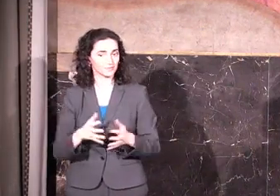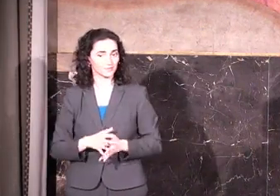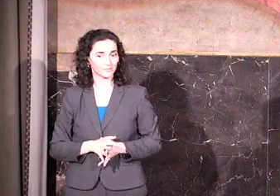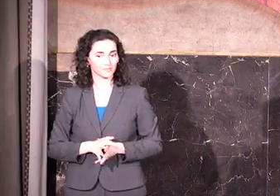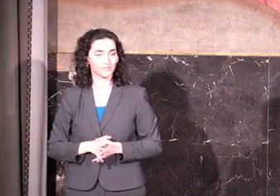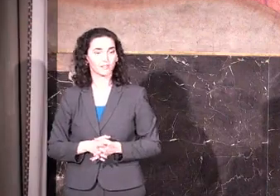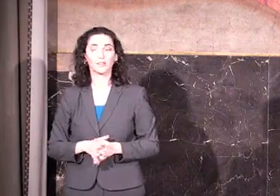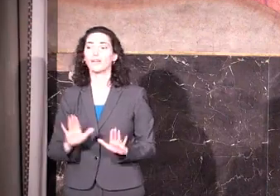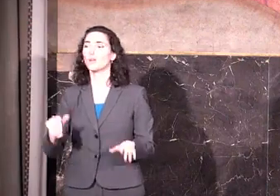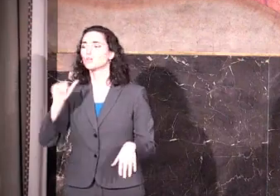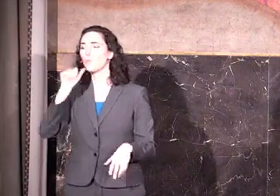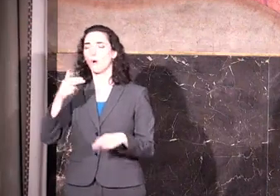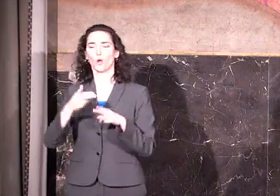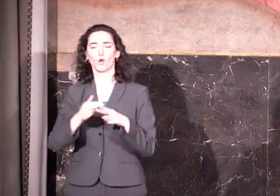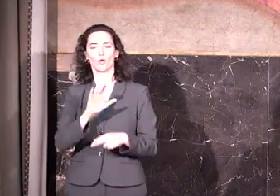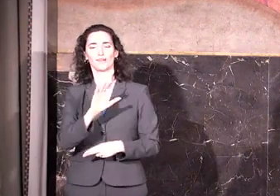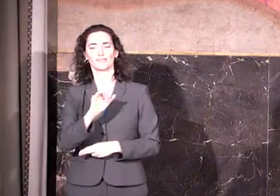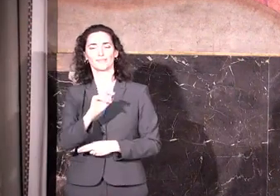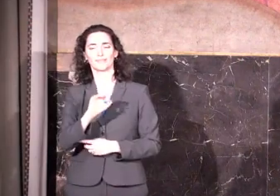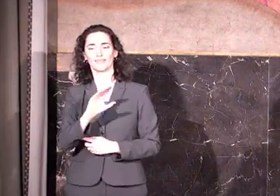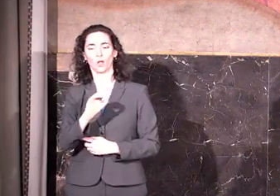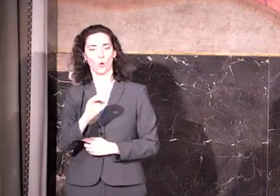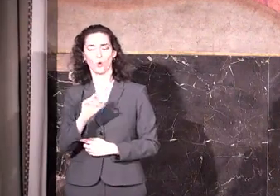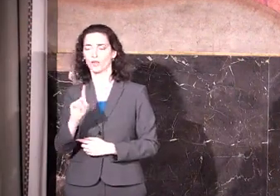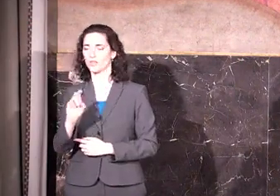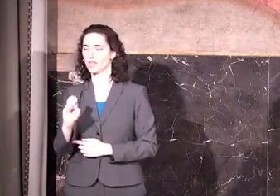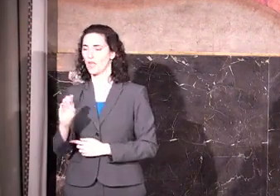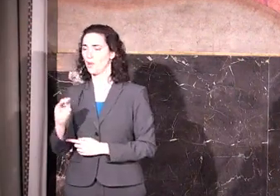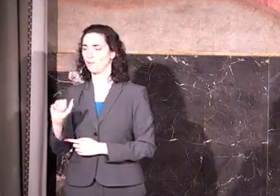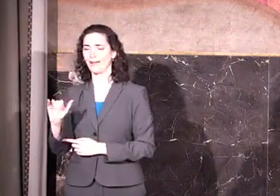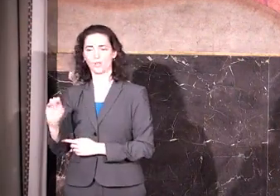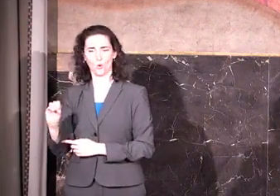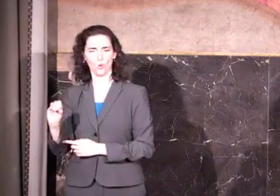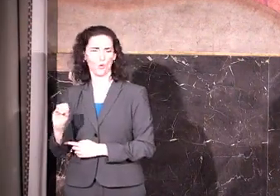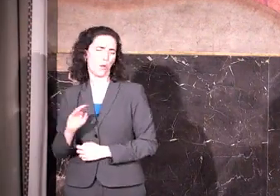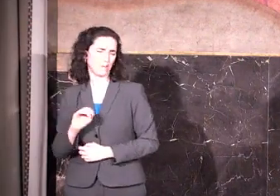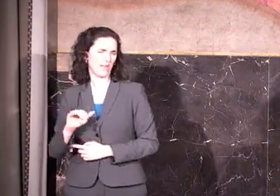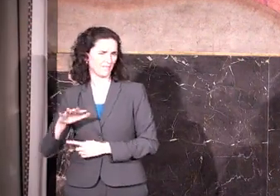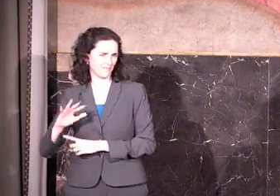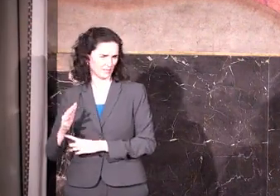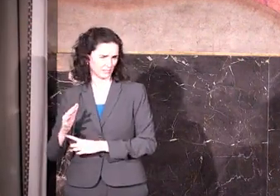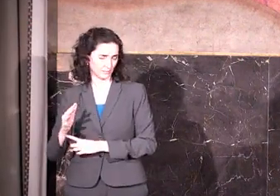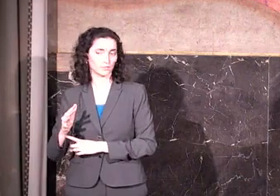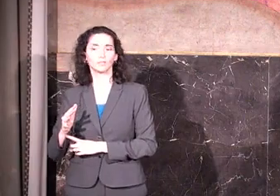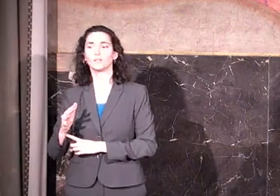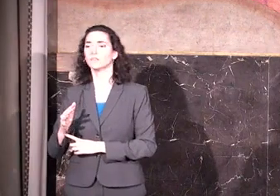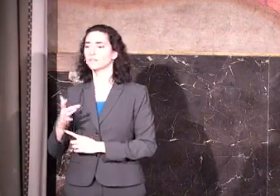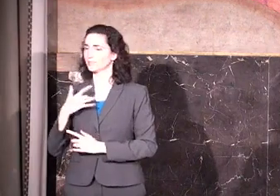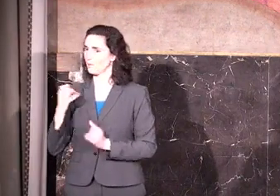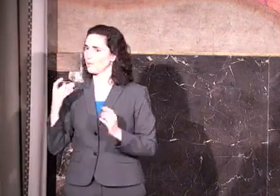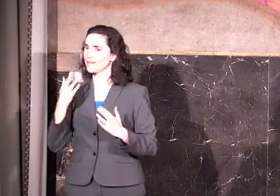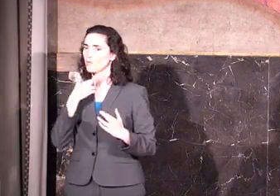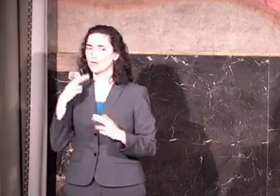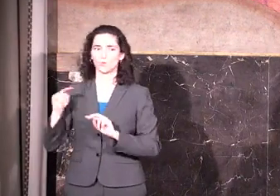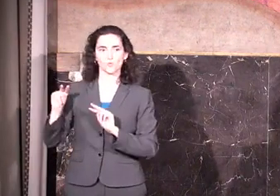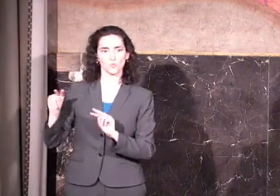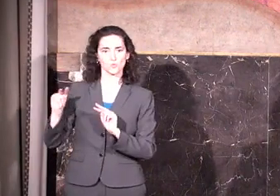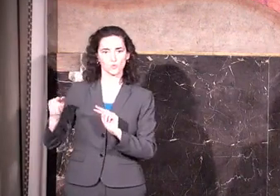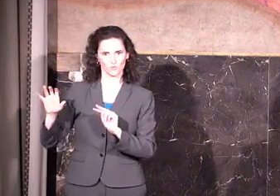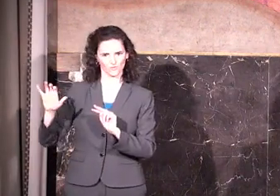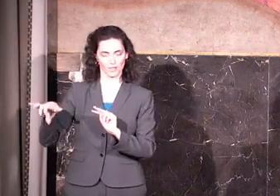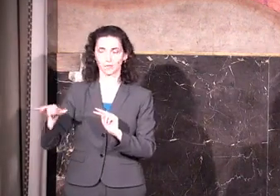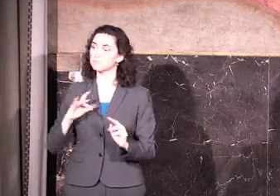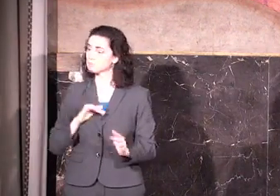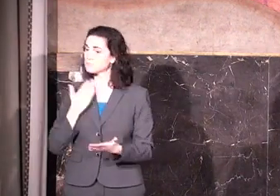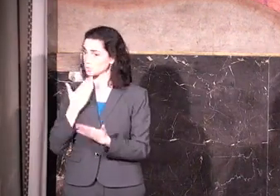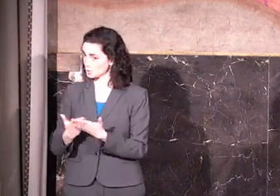is Cinco de Mayo, and I know that there are a lot of restaurants and a lot of patrons looking forward to that, and that's a good